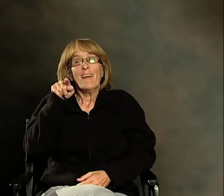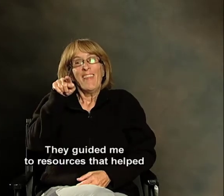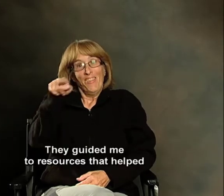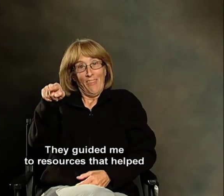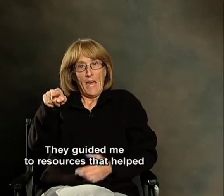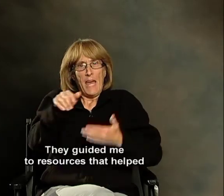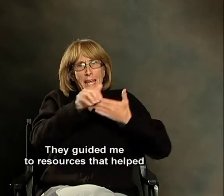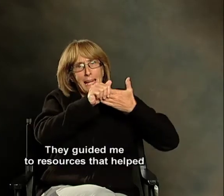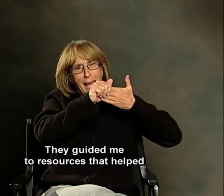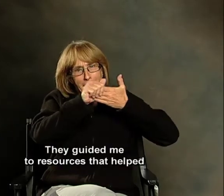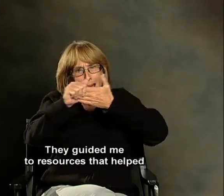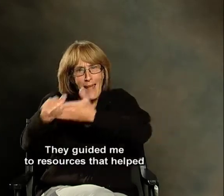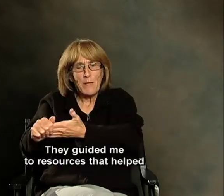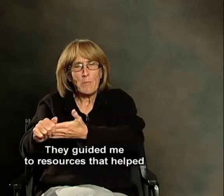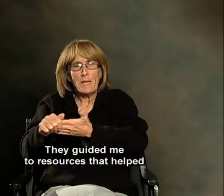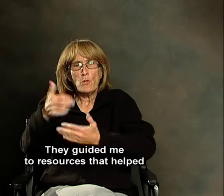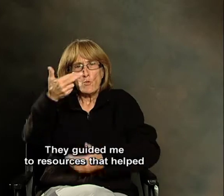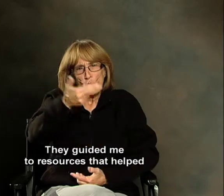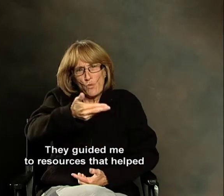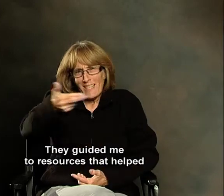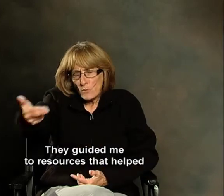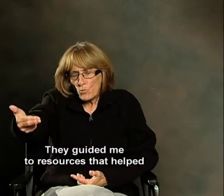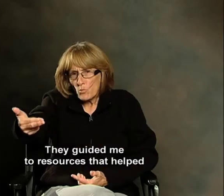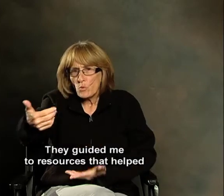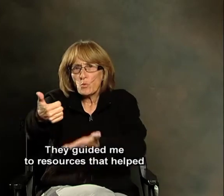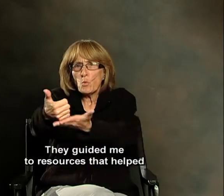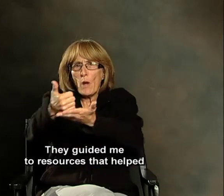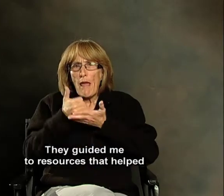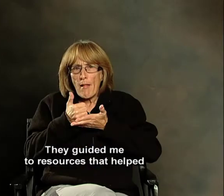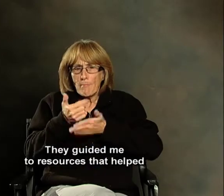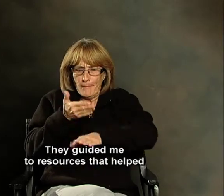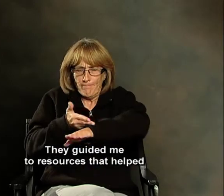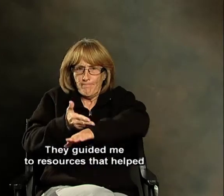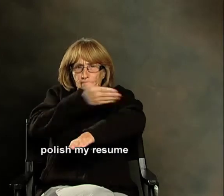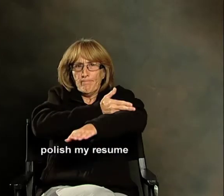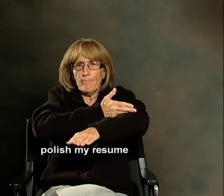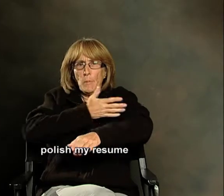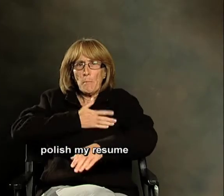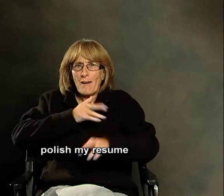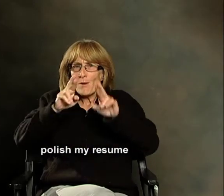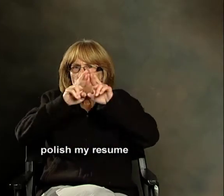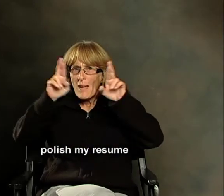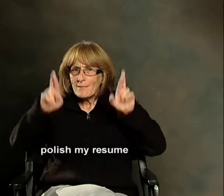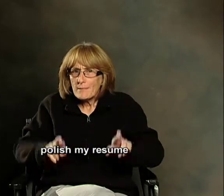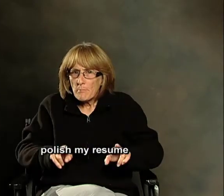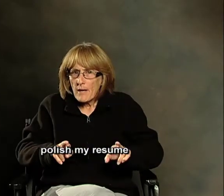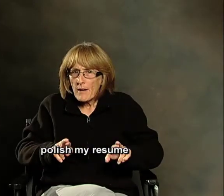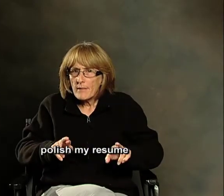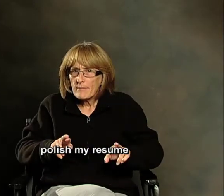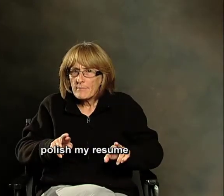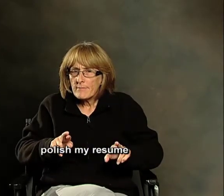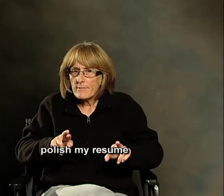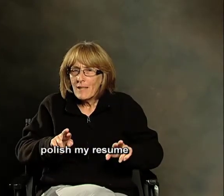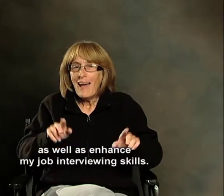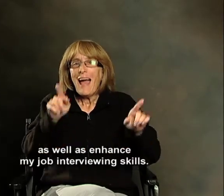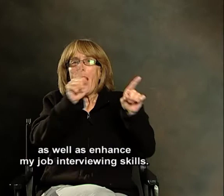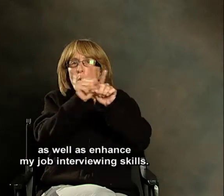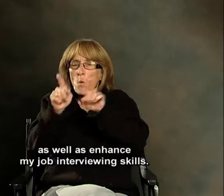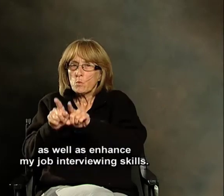They guided me to resources that helped polish my resume, as well as